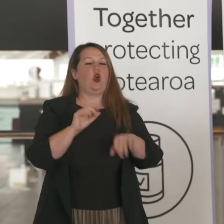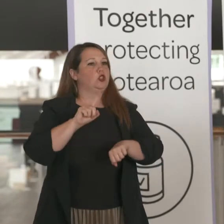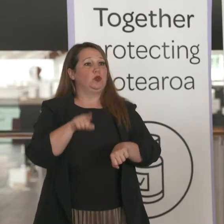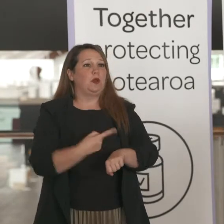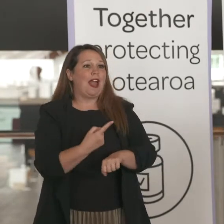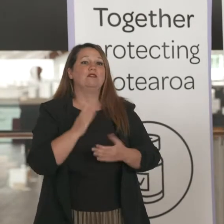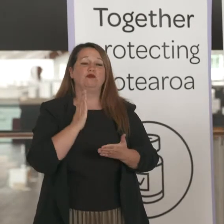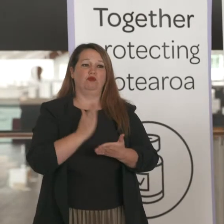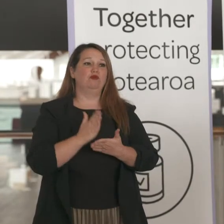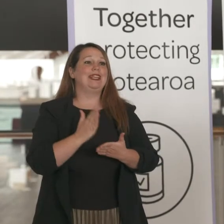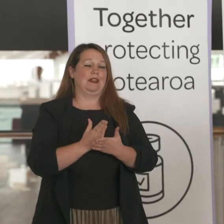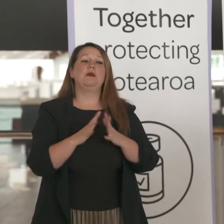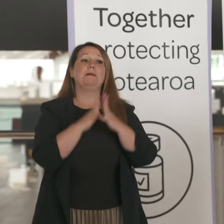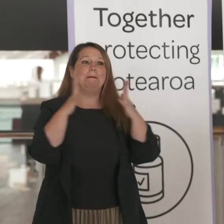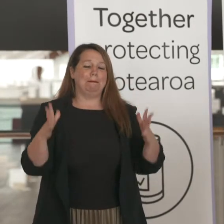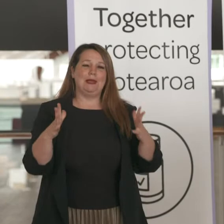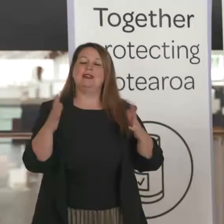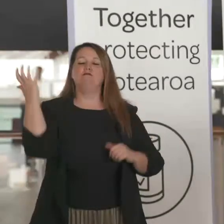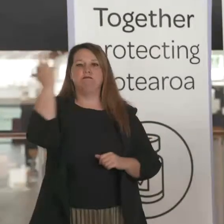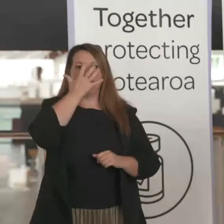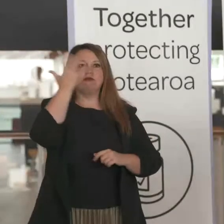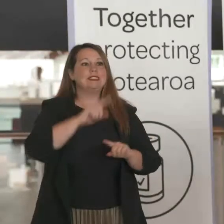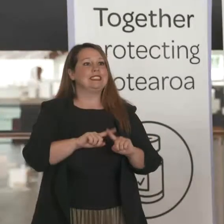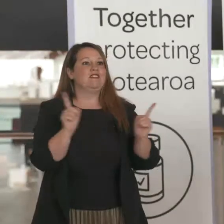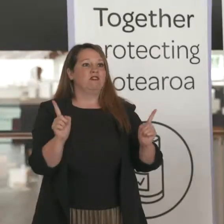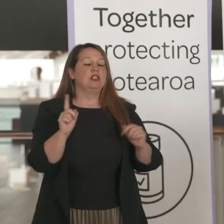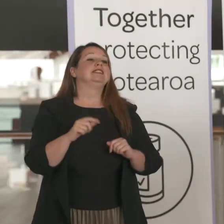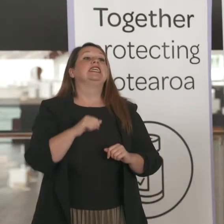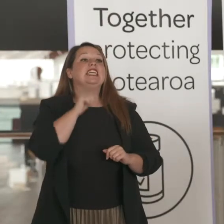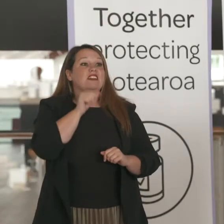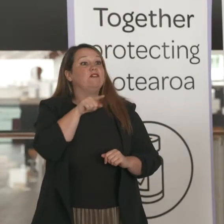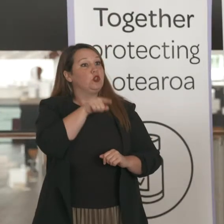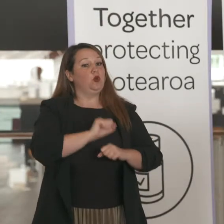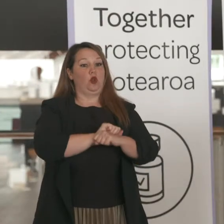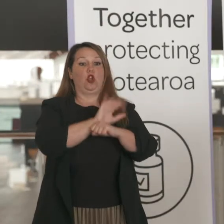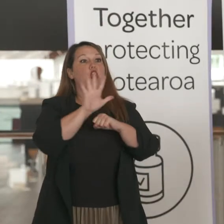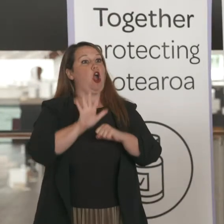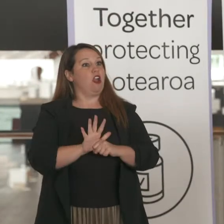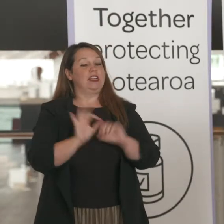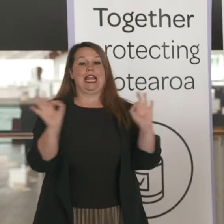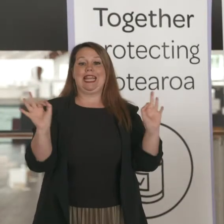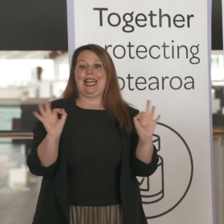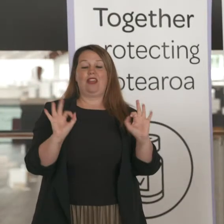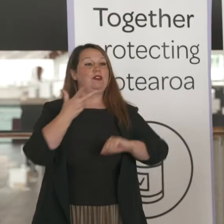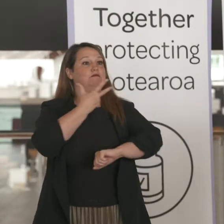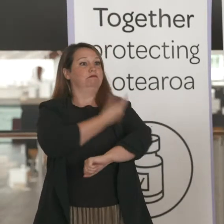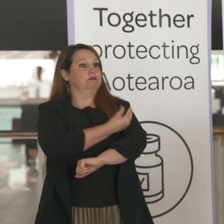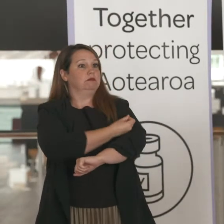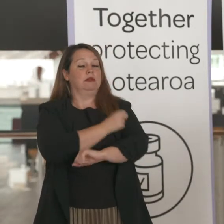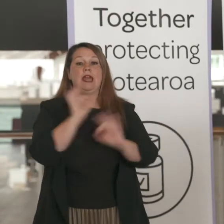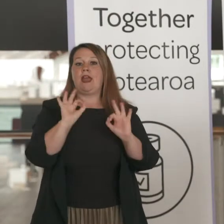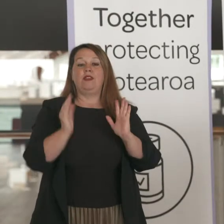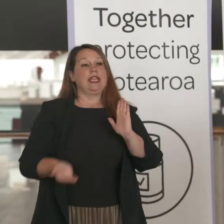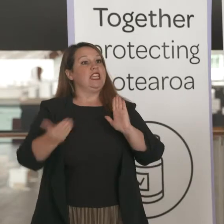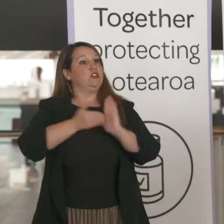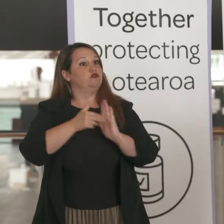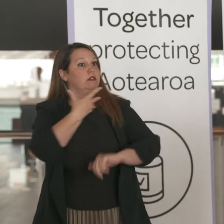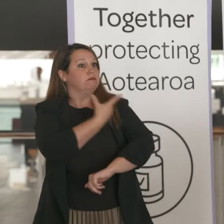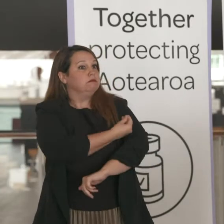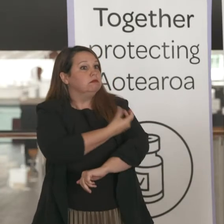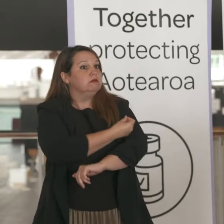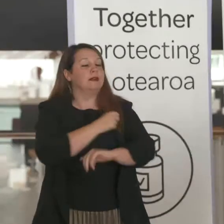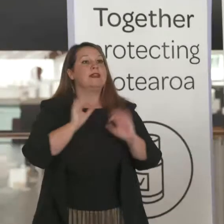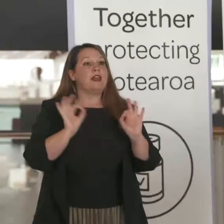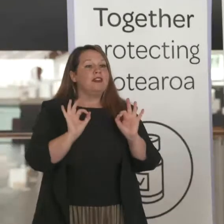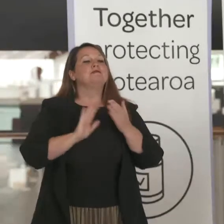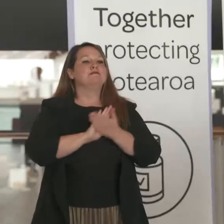a significant difference if you catch COVID, in particular to protect you from getting severely unwell